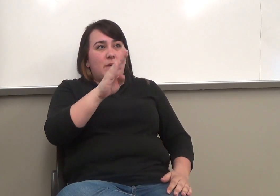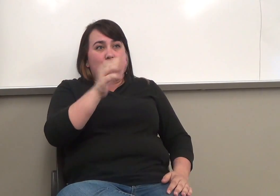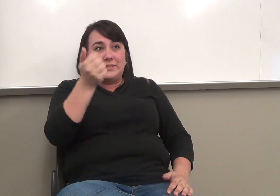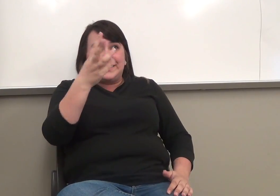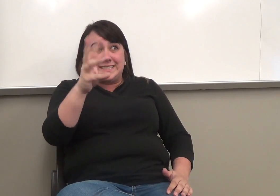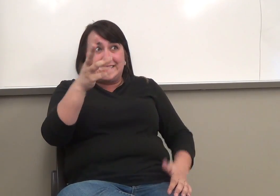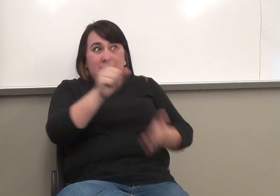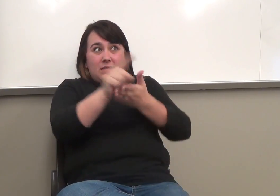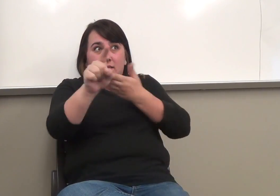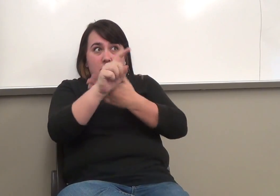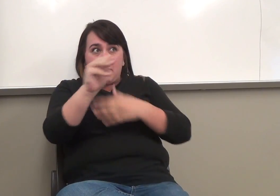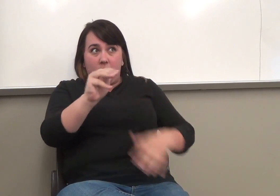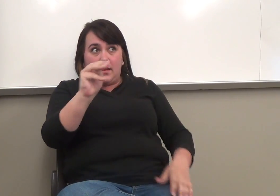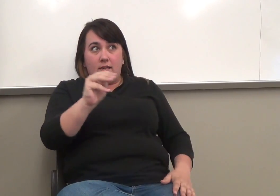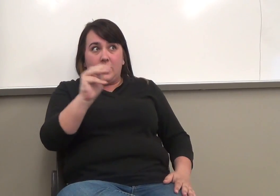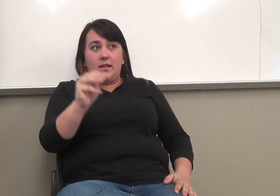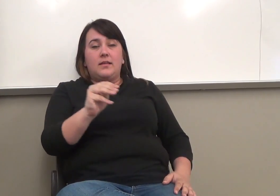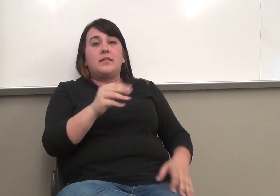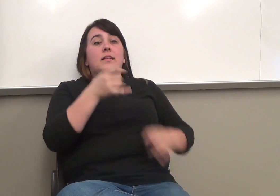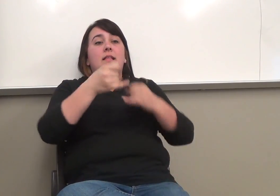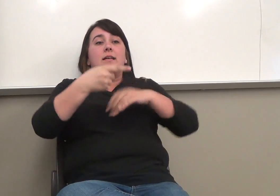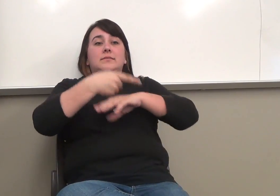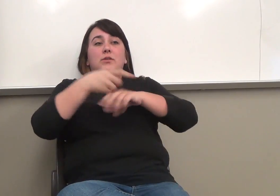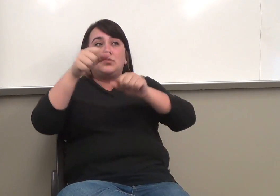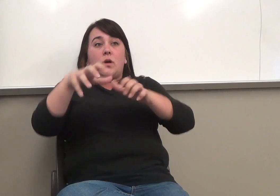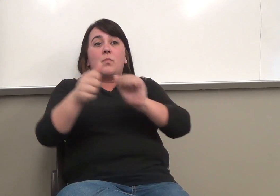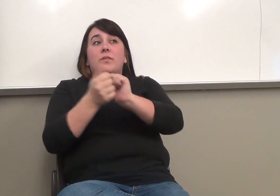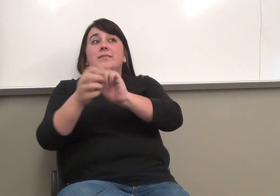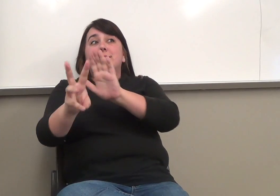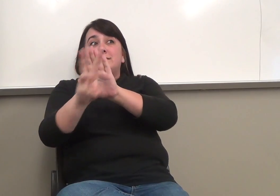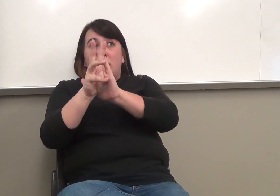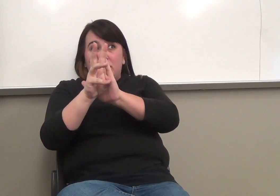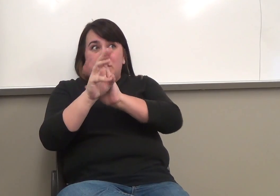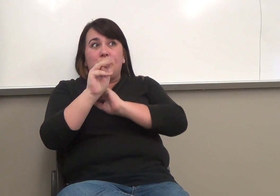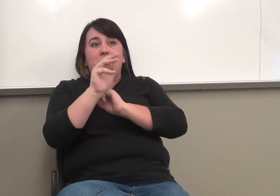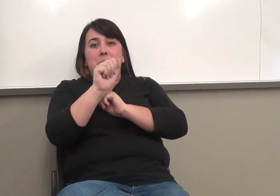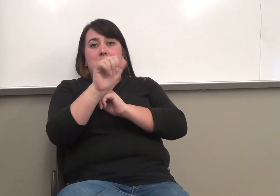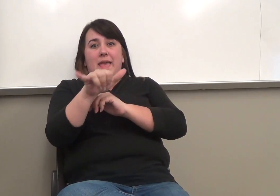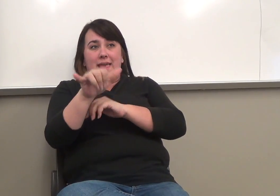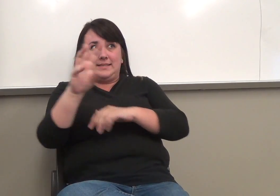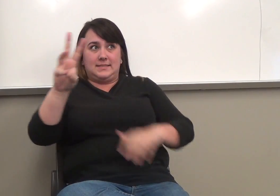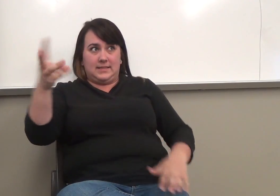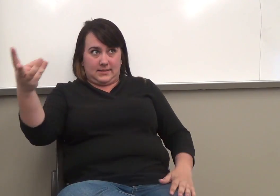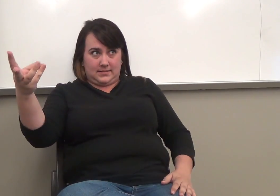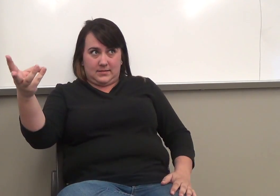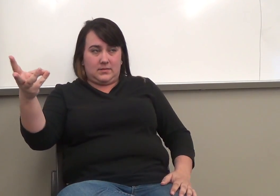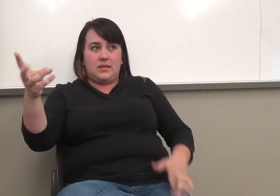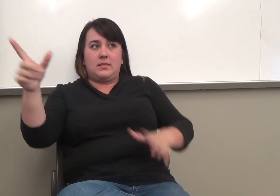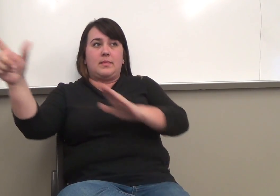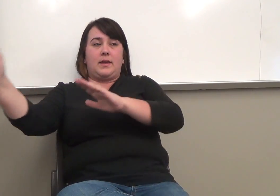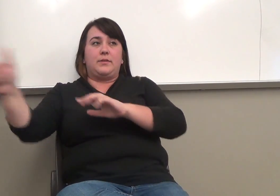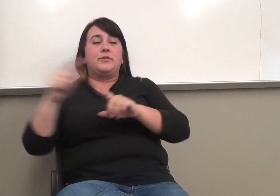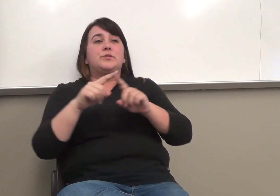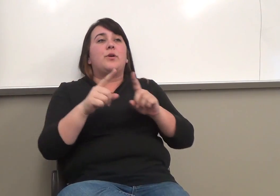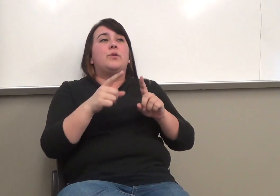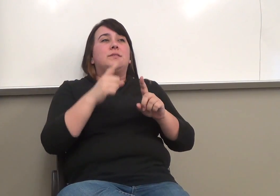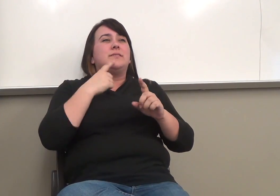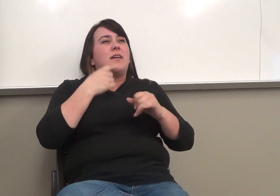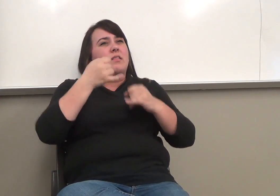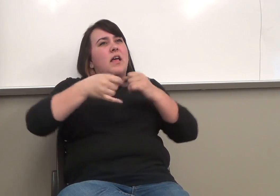The last day to drop with a W grade is May 6th. What does it mean when it says last day to drop a